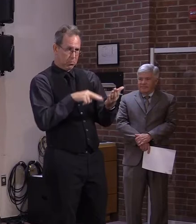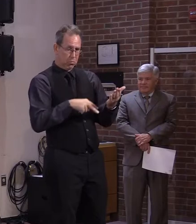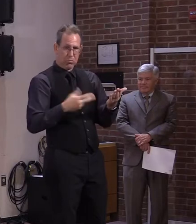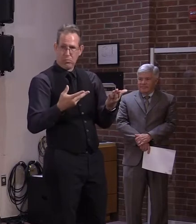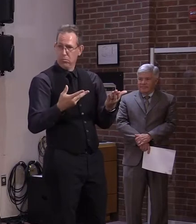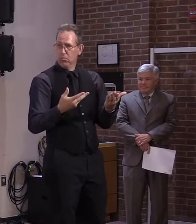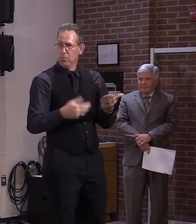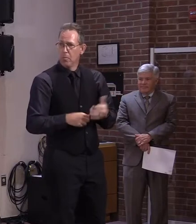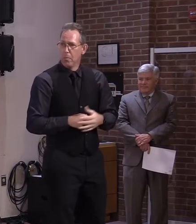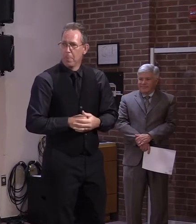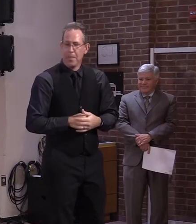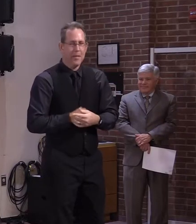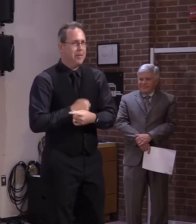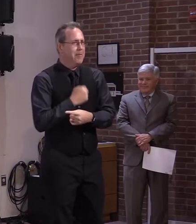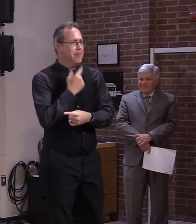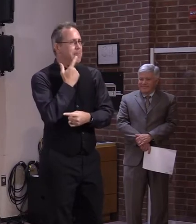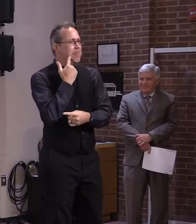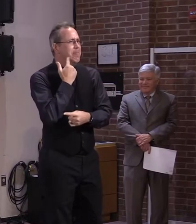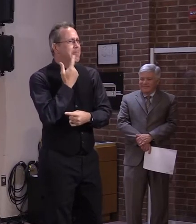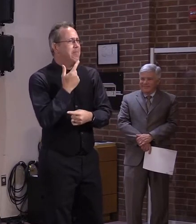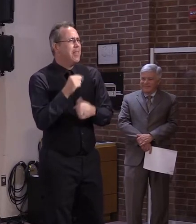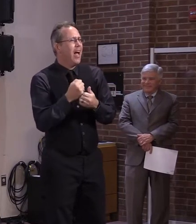mean, how do you know something is true?